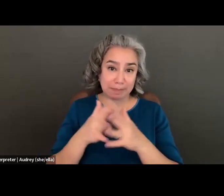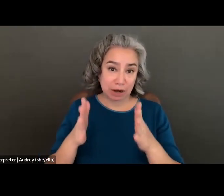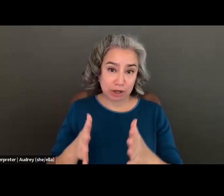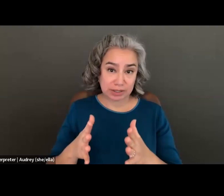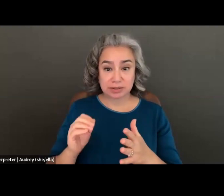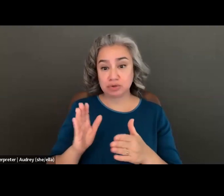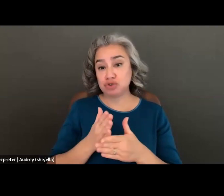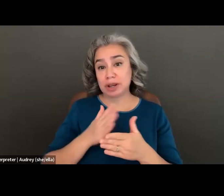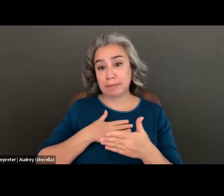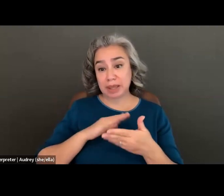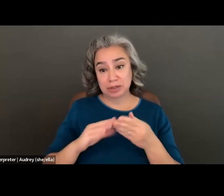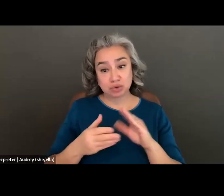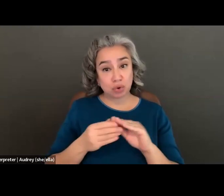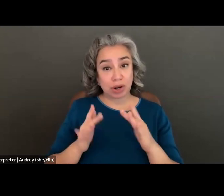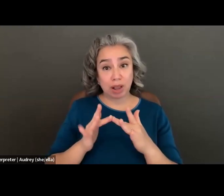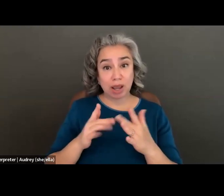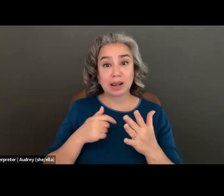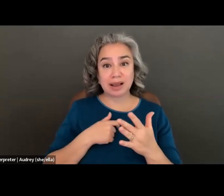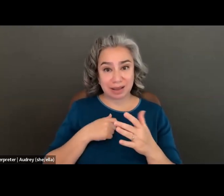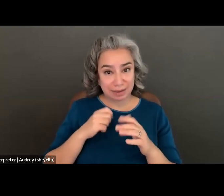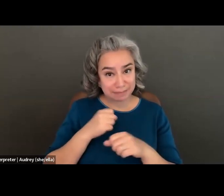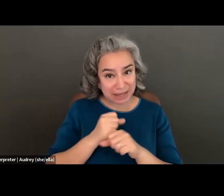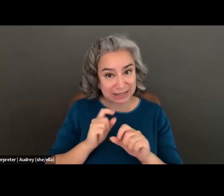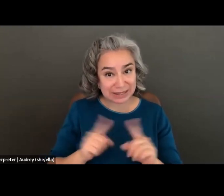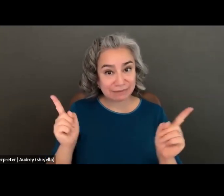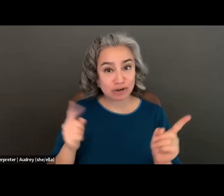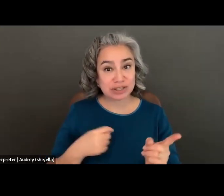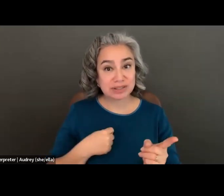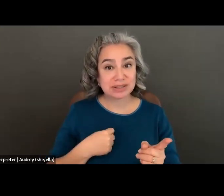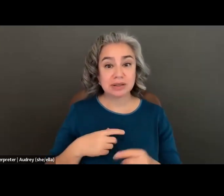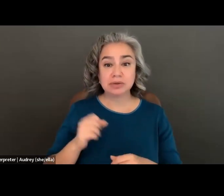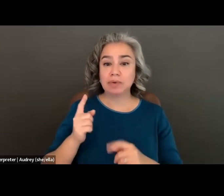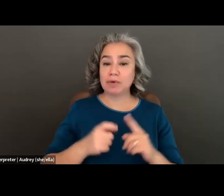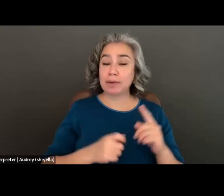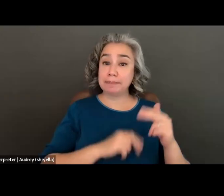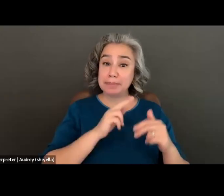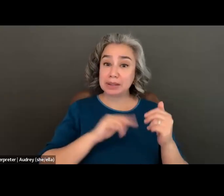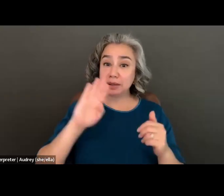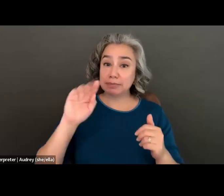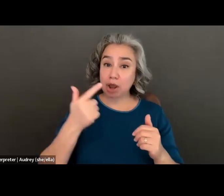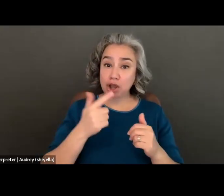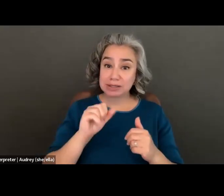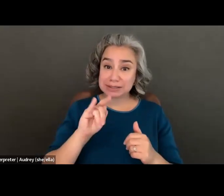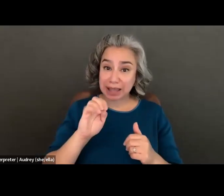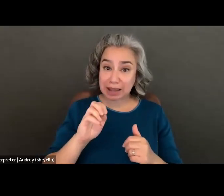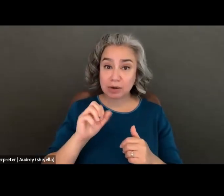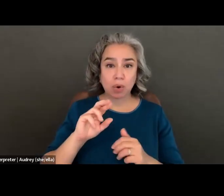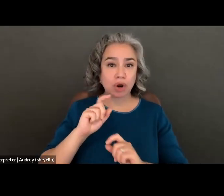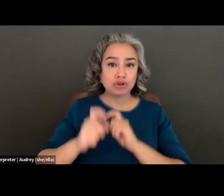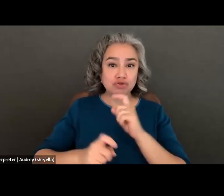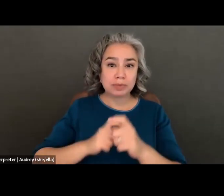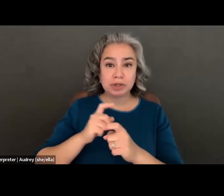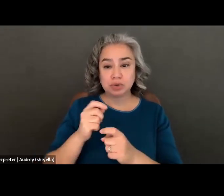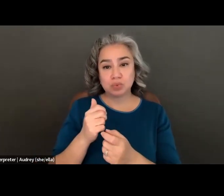sharing my story online, I was able to make a difference. So from building a blog site or contributing to